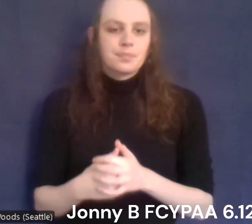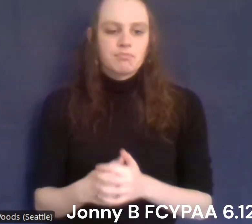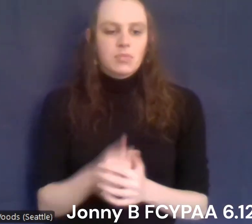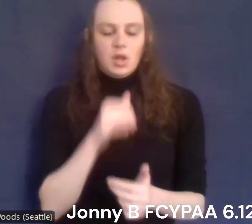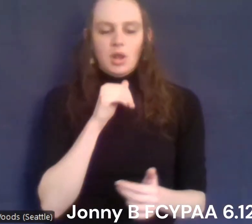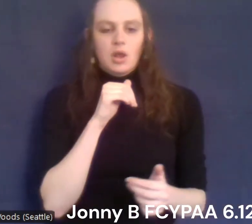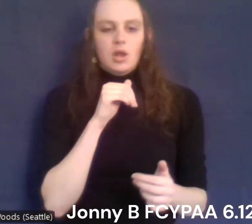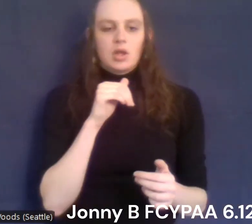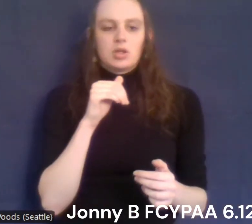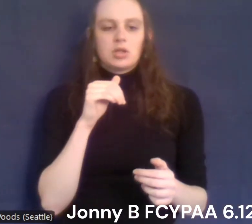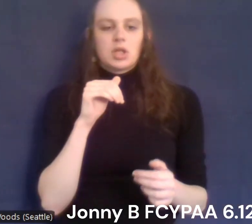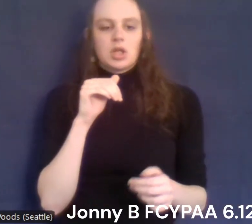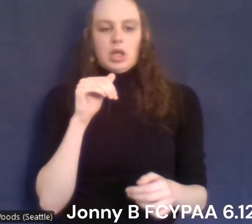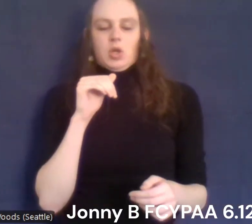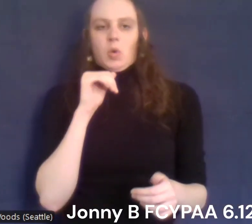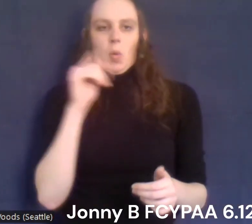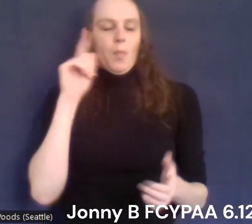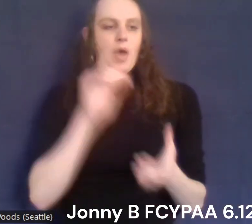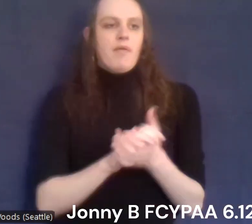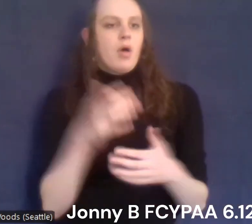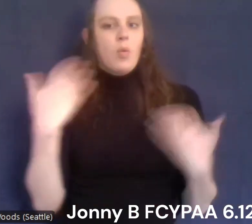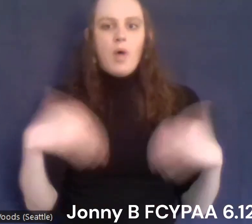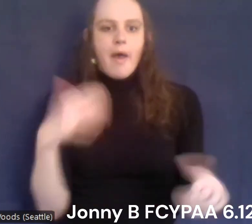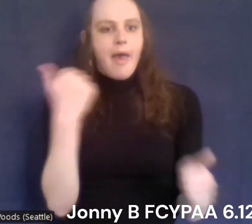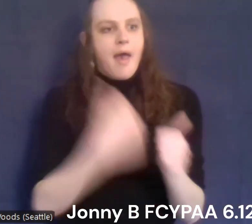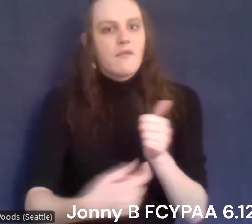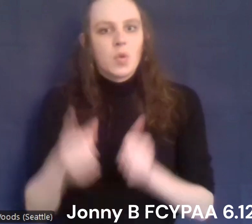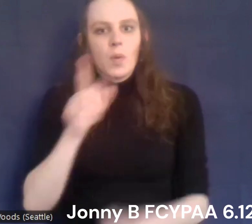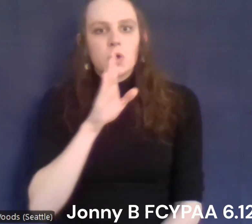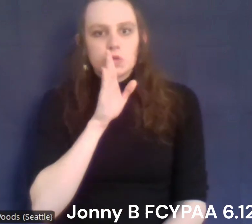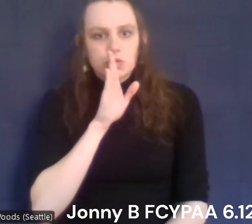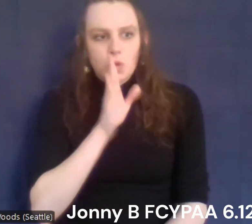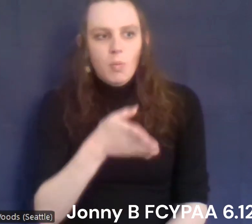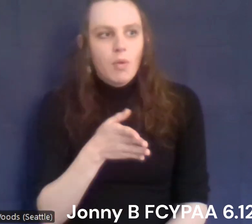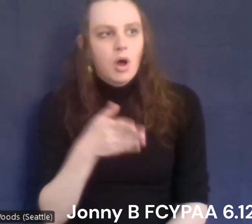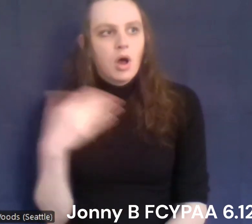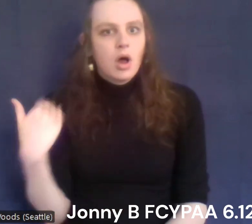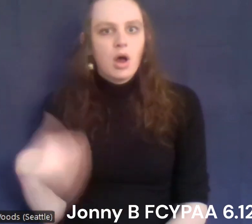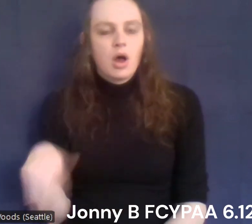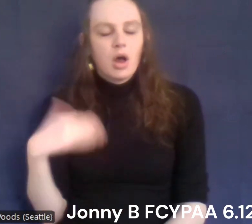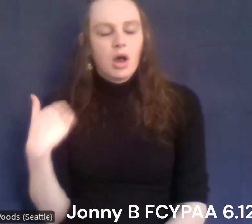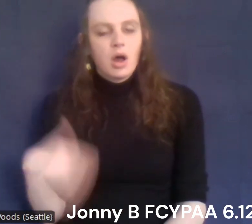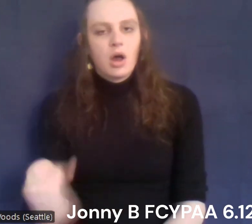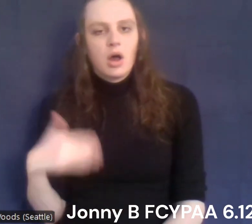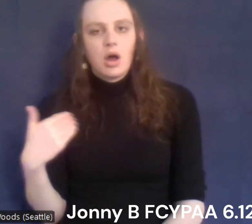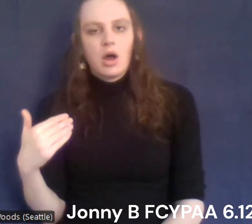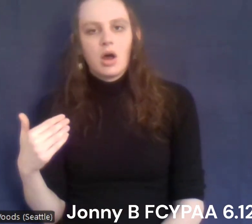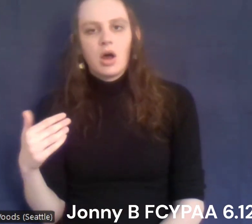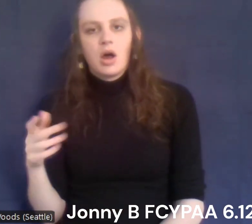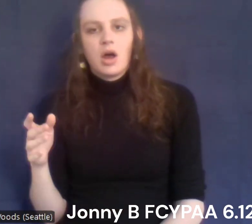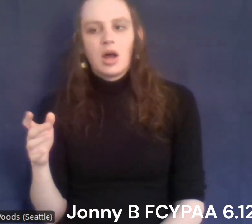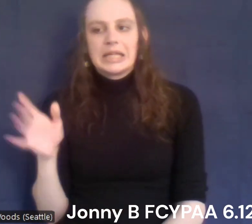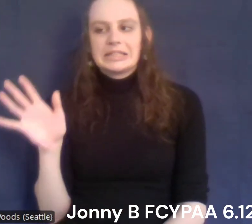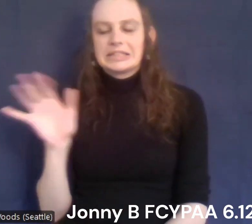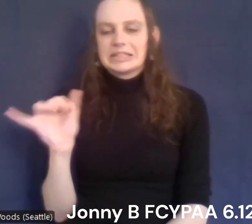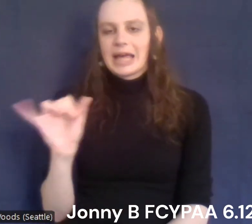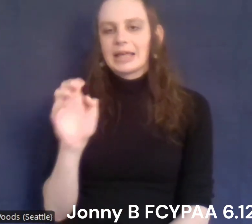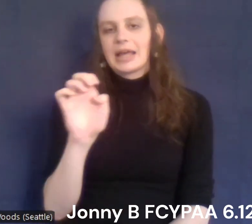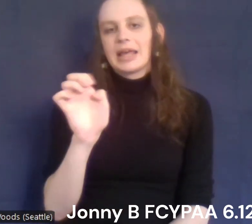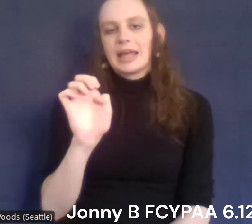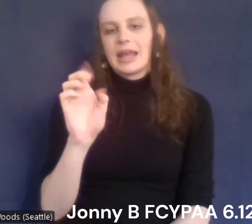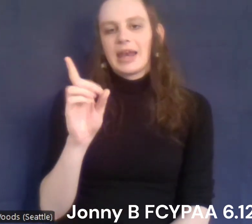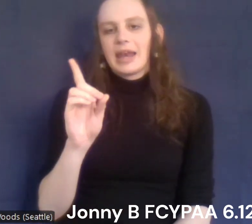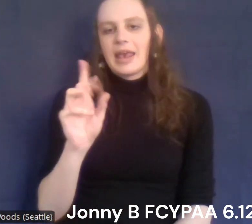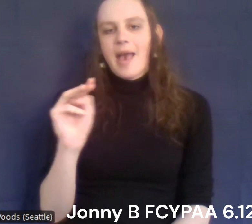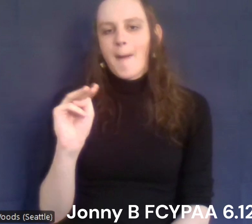that all the people are sober just the way they're going. It's basically like just a EDM concert for before a main